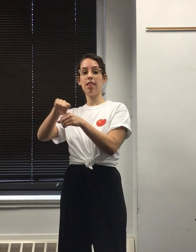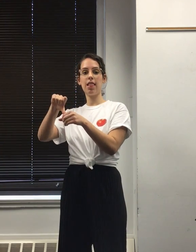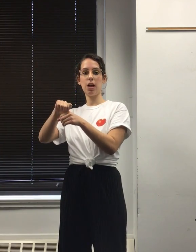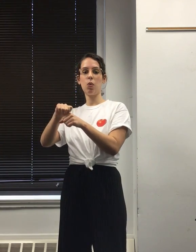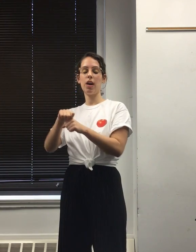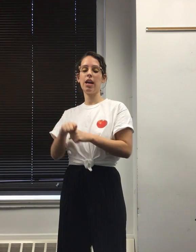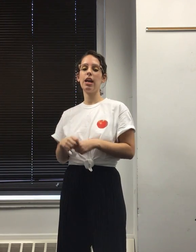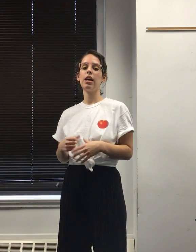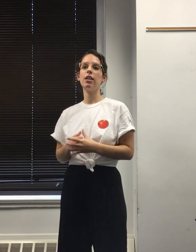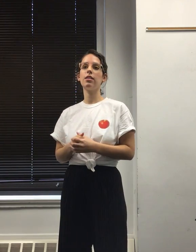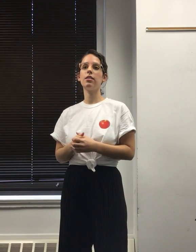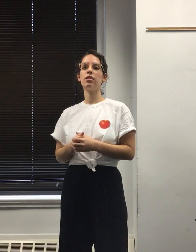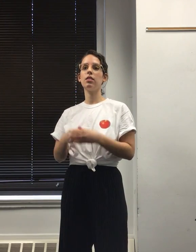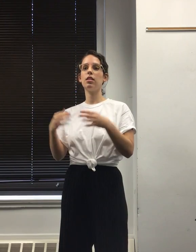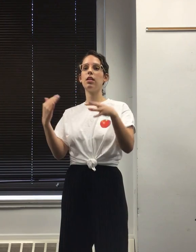water.